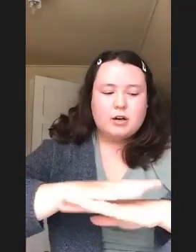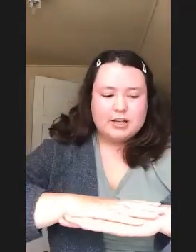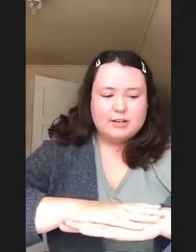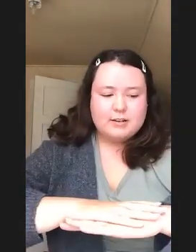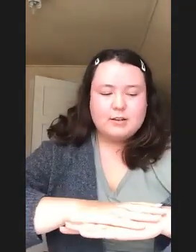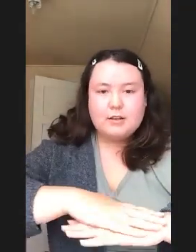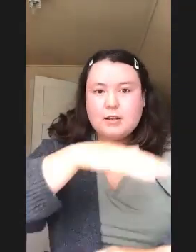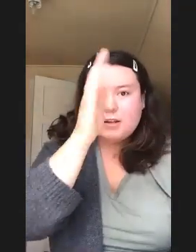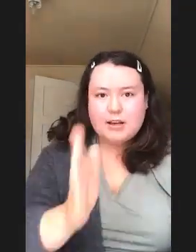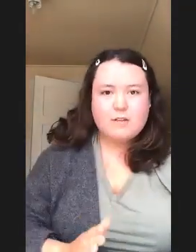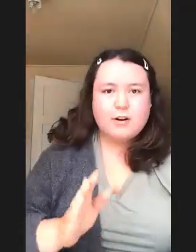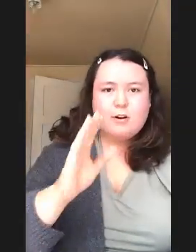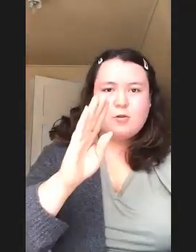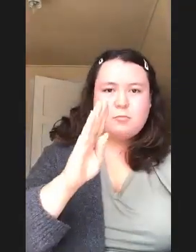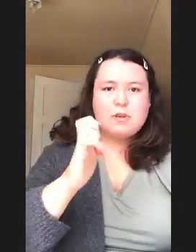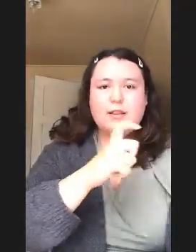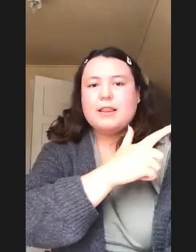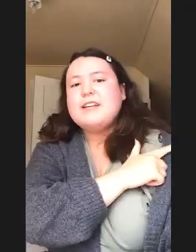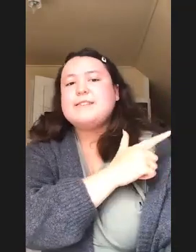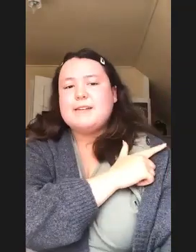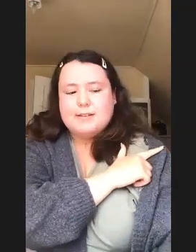on. Never be lazy,